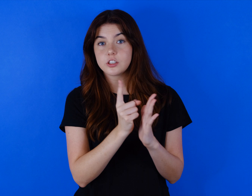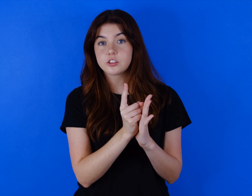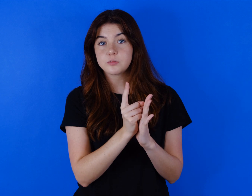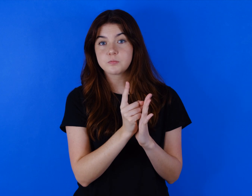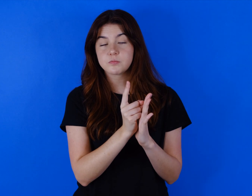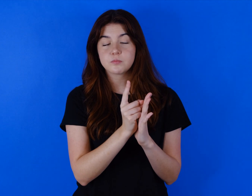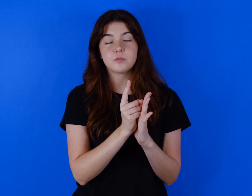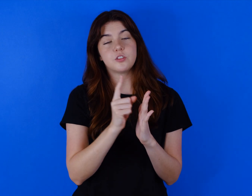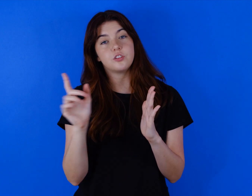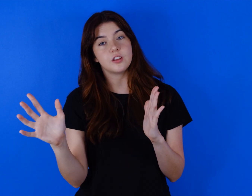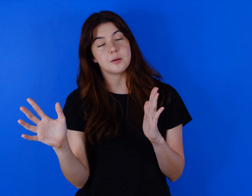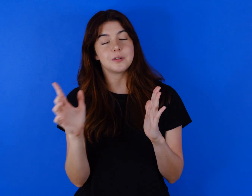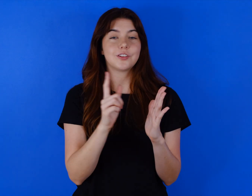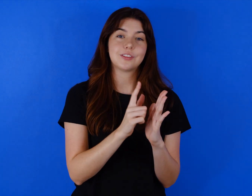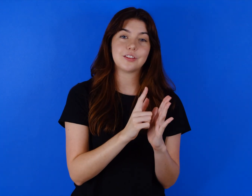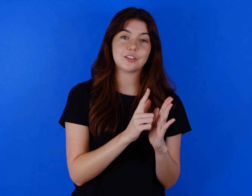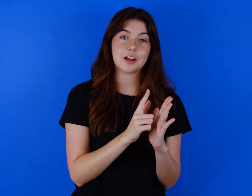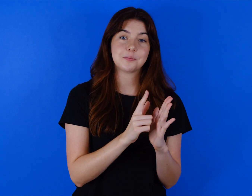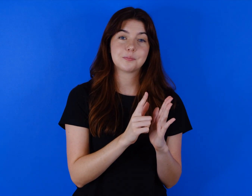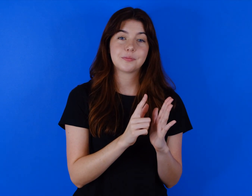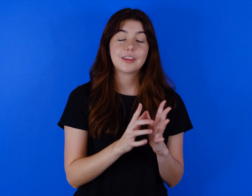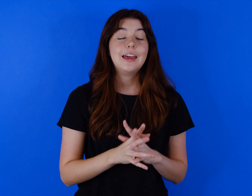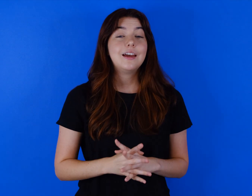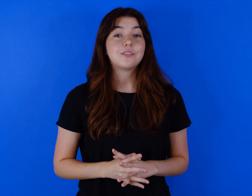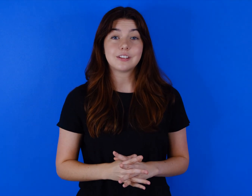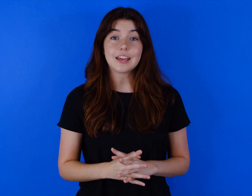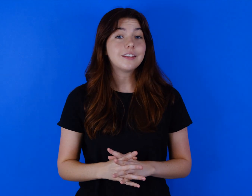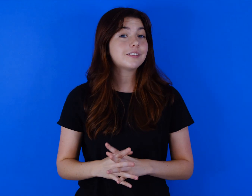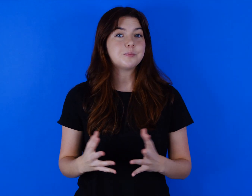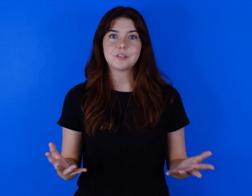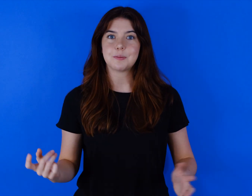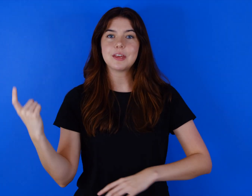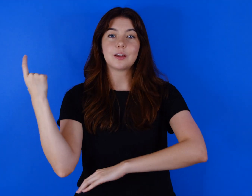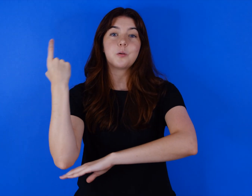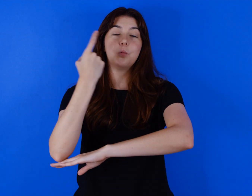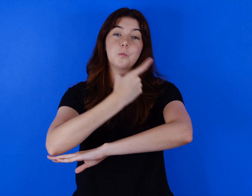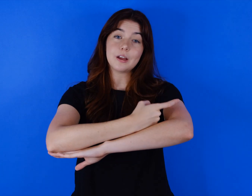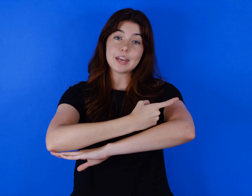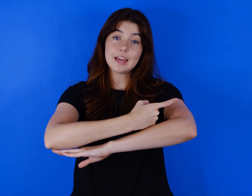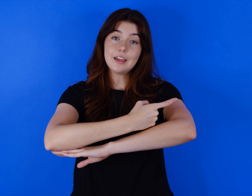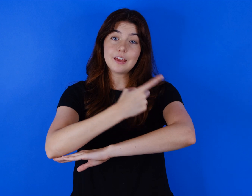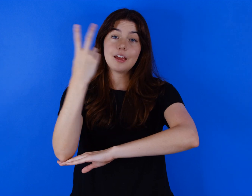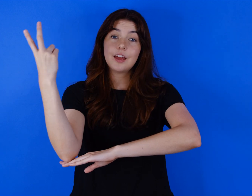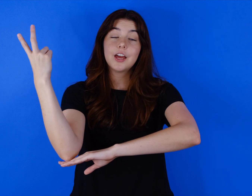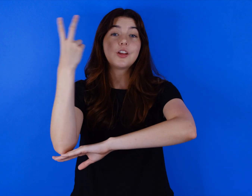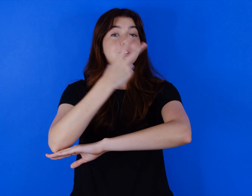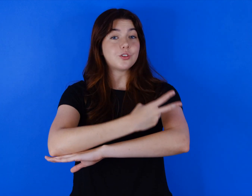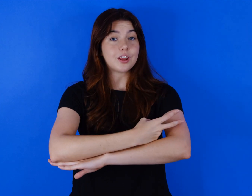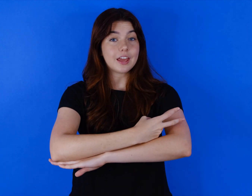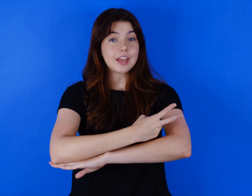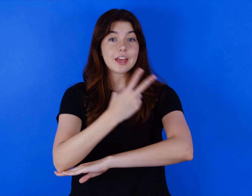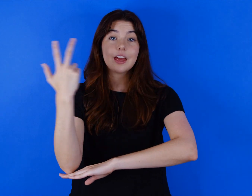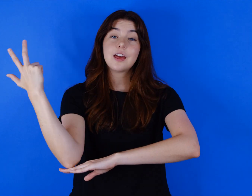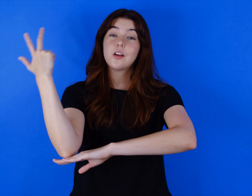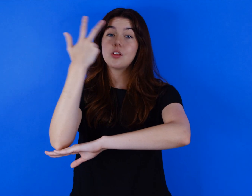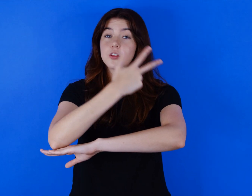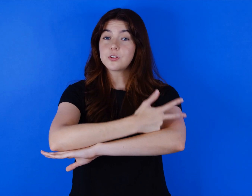hours, you just do the numbers, then the sign. For days, same thing. 1 day, 2 day, 3